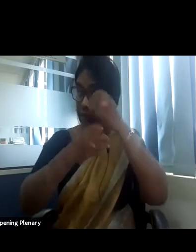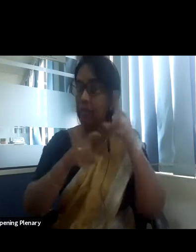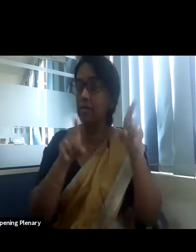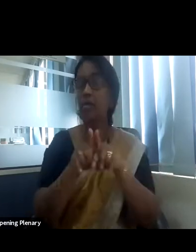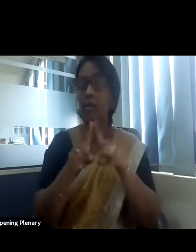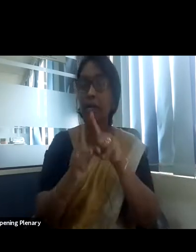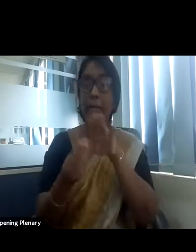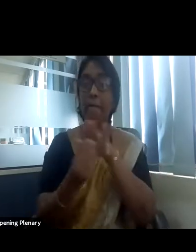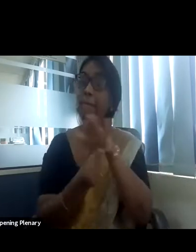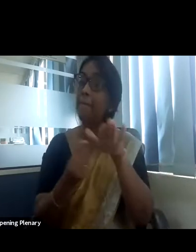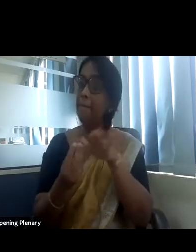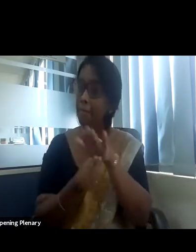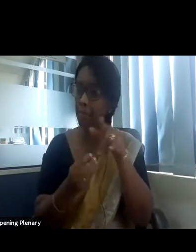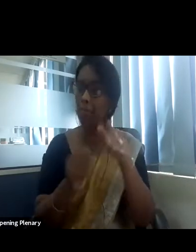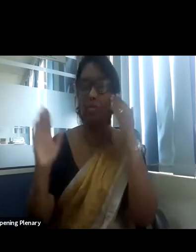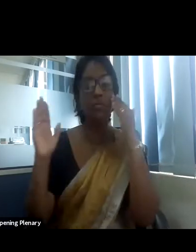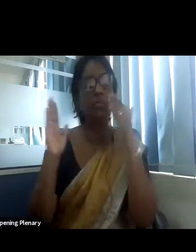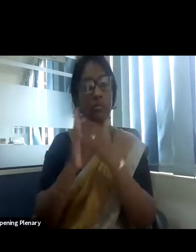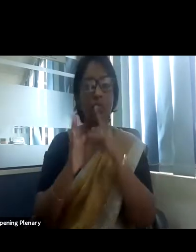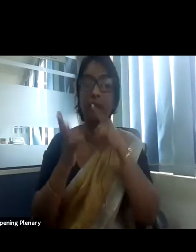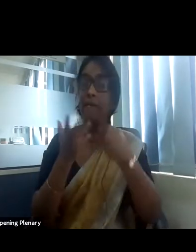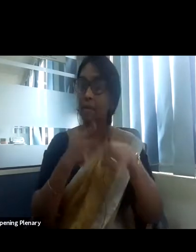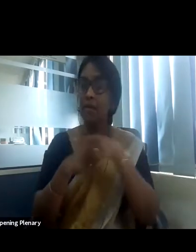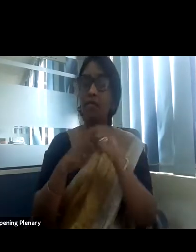businesses, some of them smallish startups, are